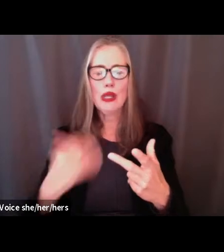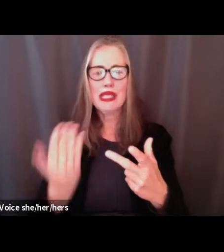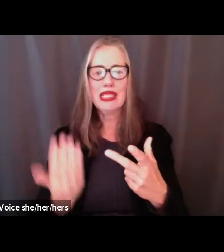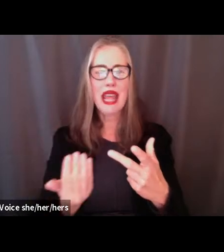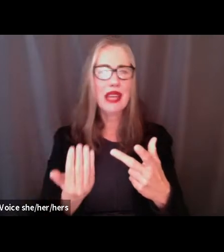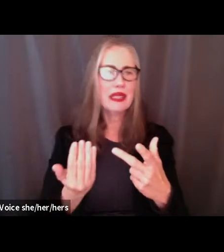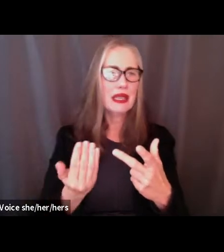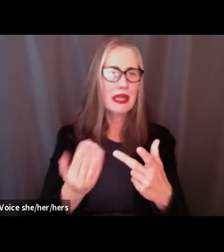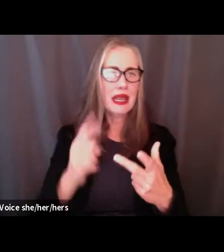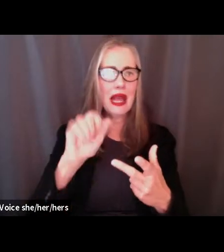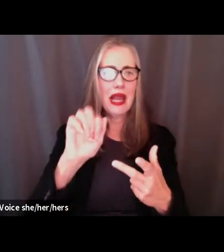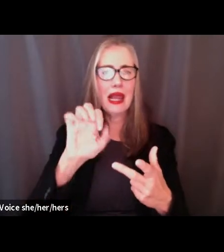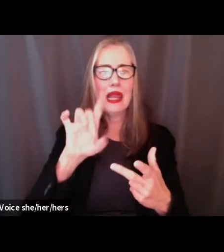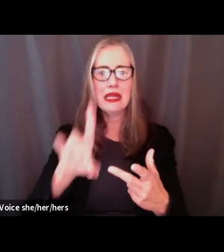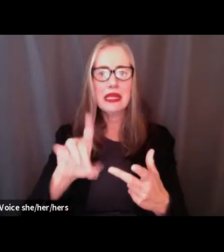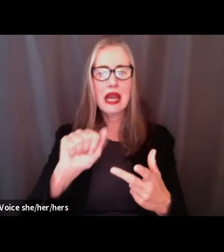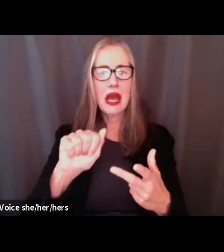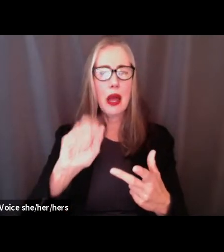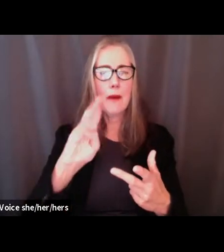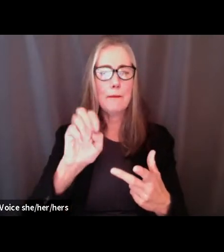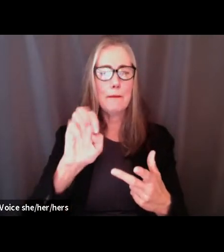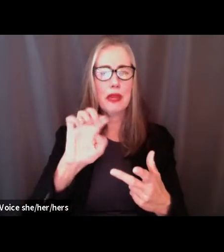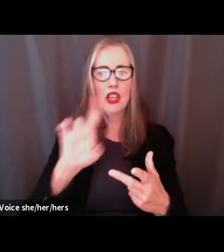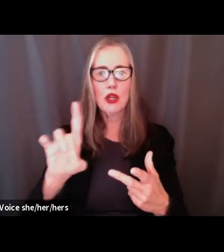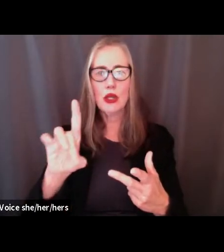Linda Beer, Eugene Fields.